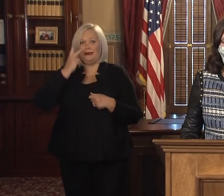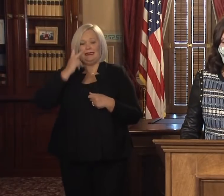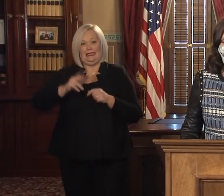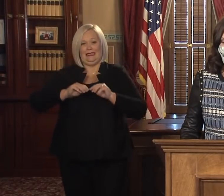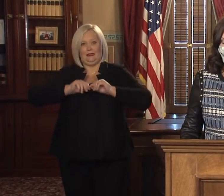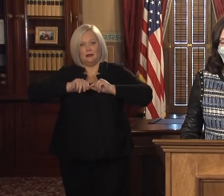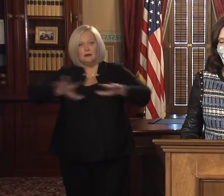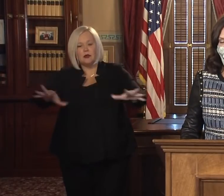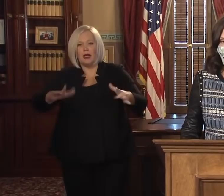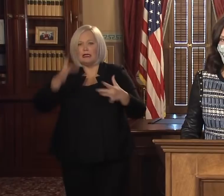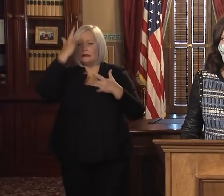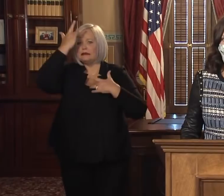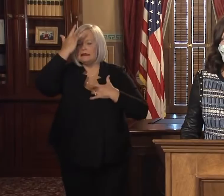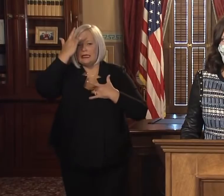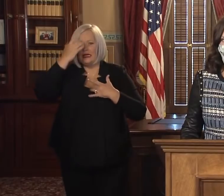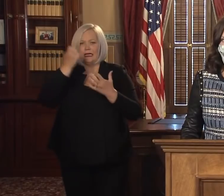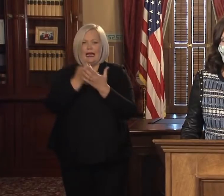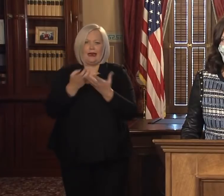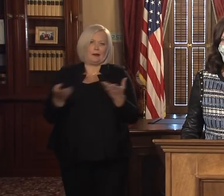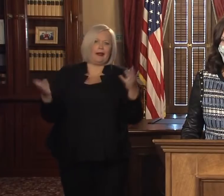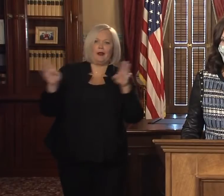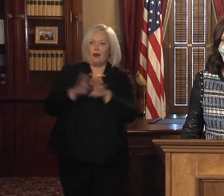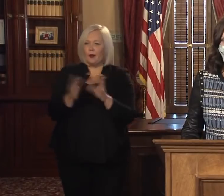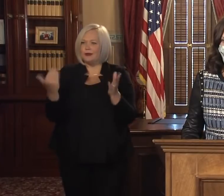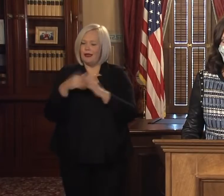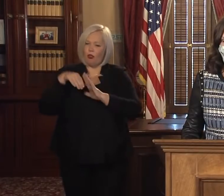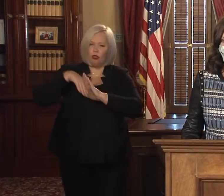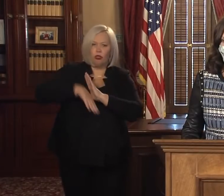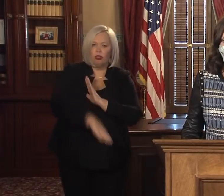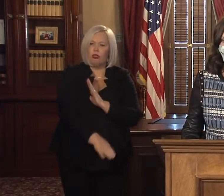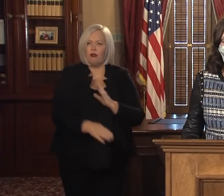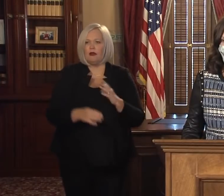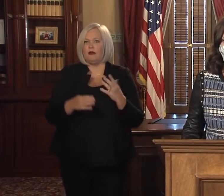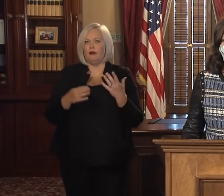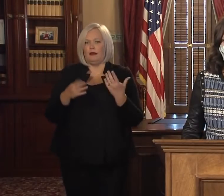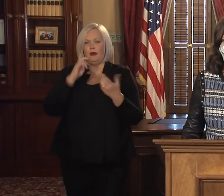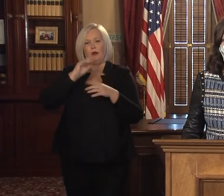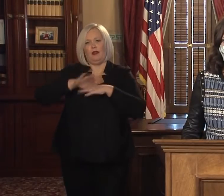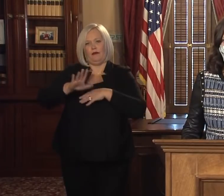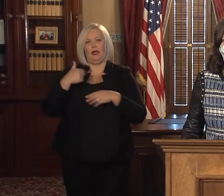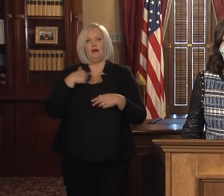economic impacts, and most importantly, devastating personal impacts in our health.